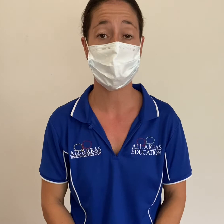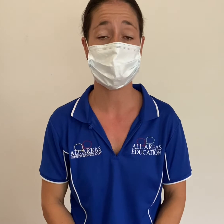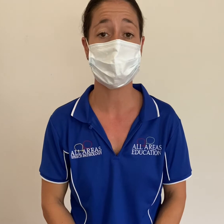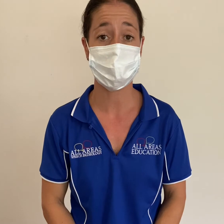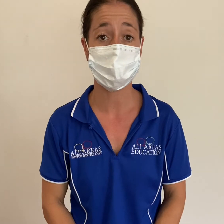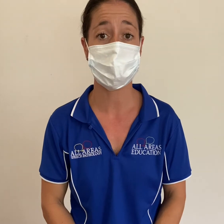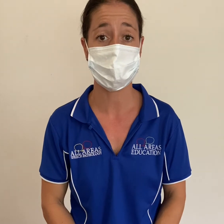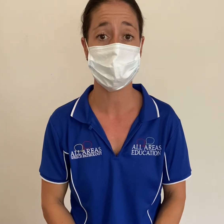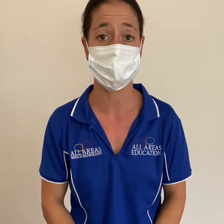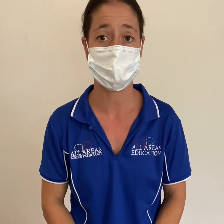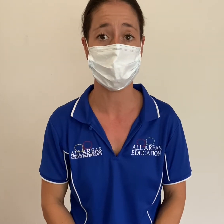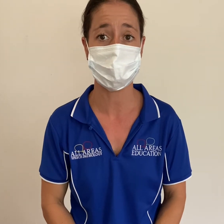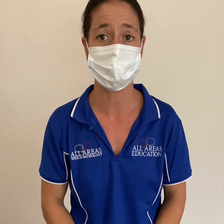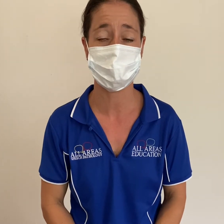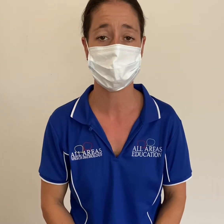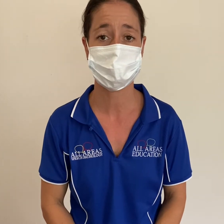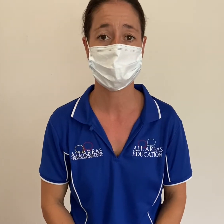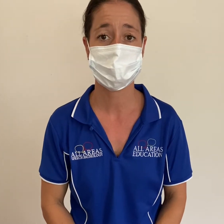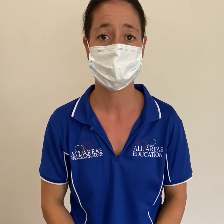to go to the toilet?